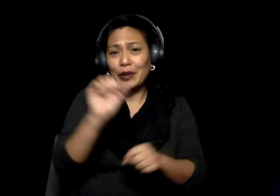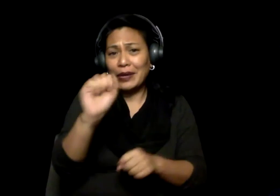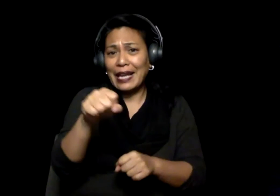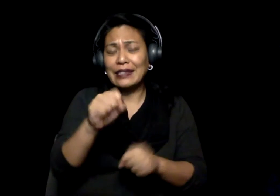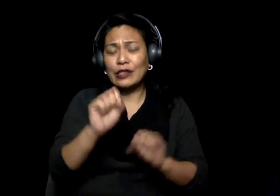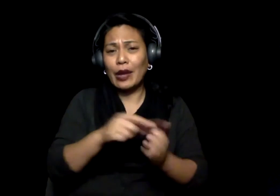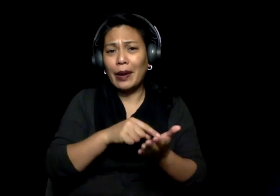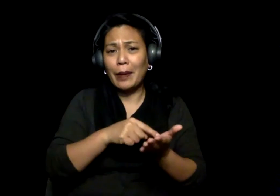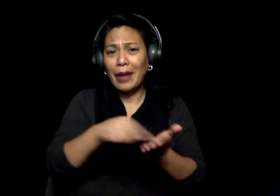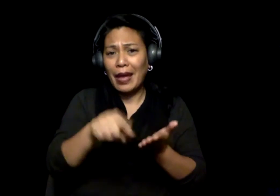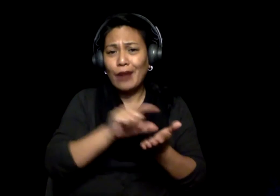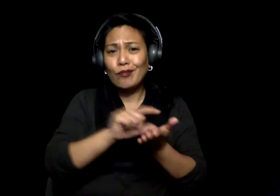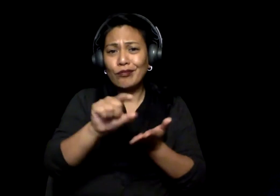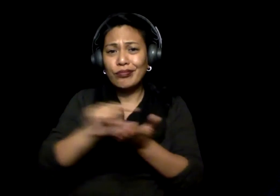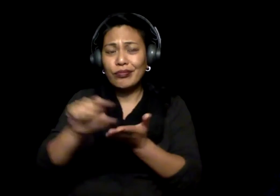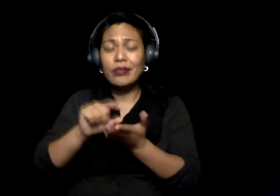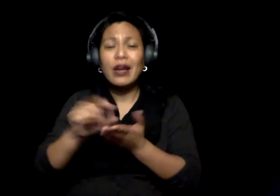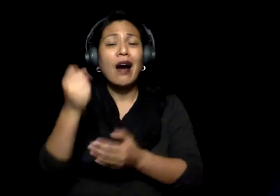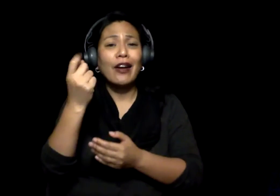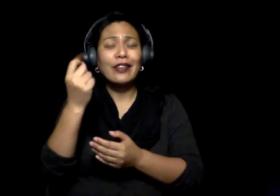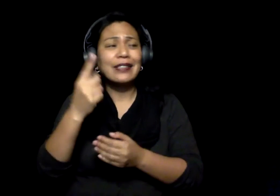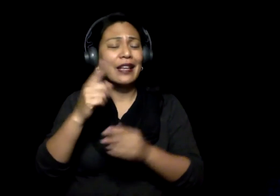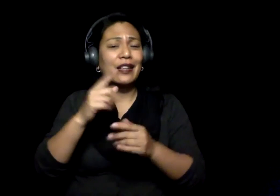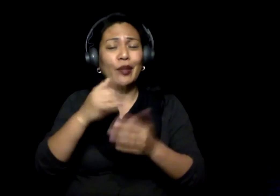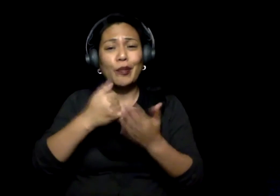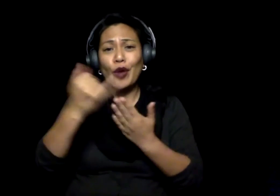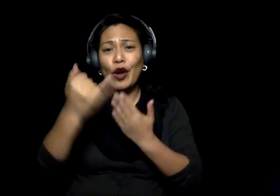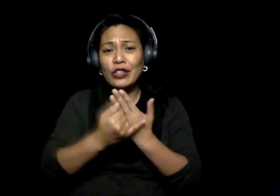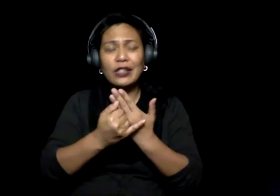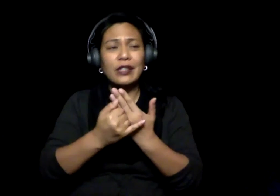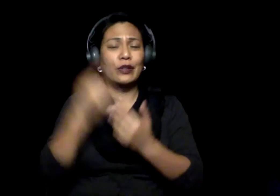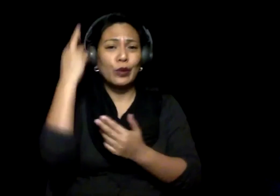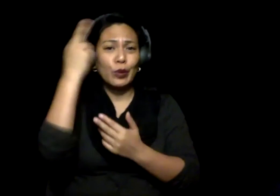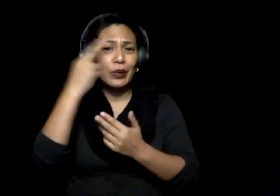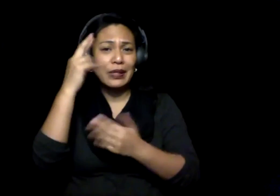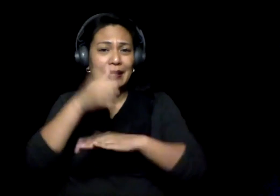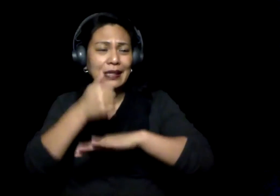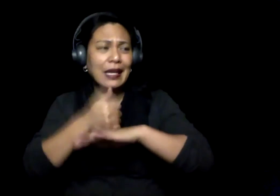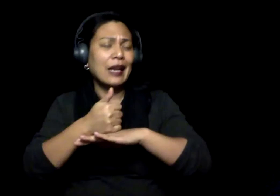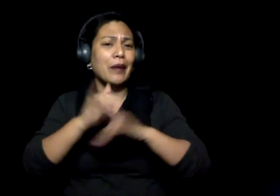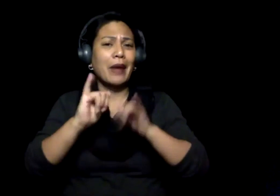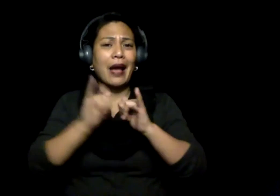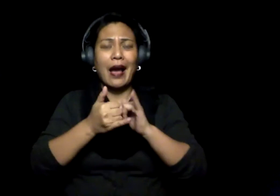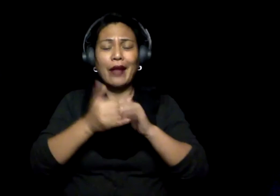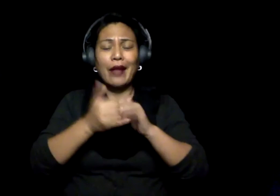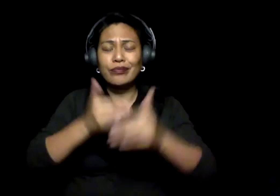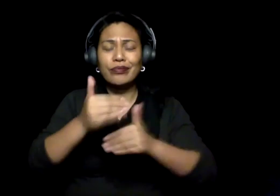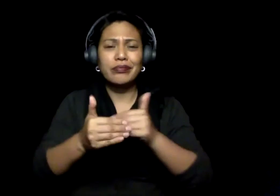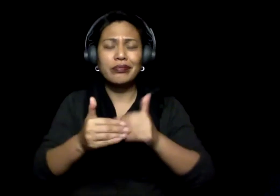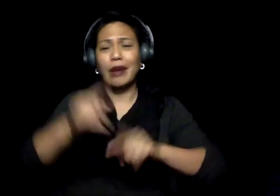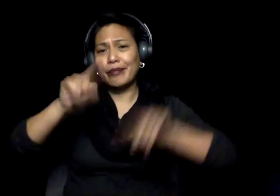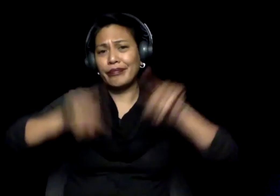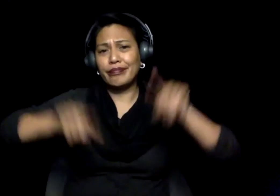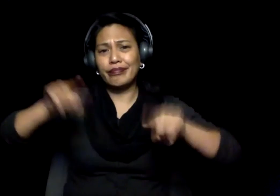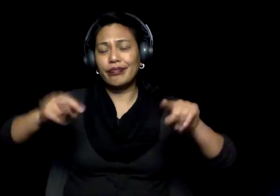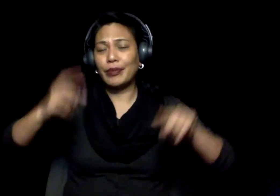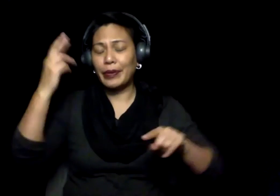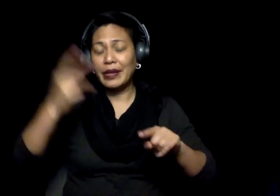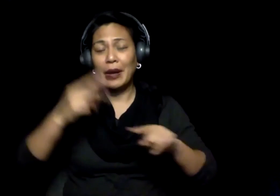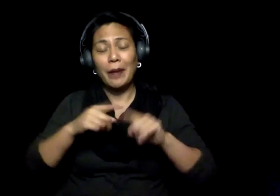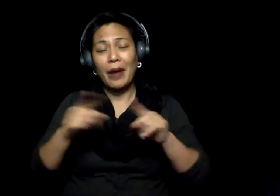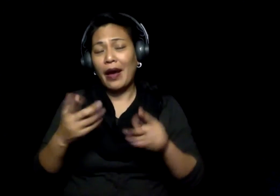Different projects might have different modalities and different rationale for how they are reciprocal with those community members. And it may